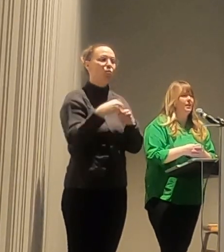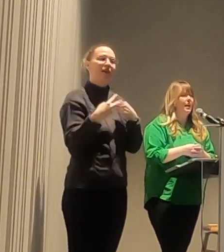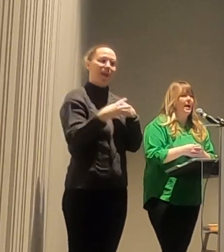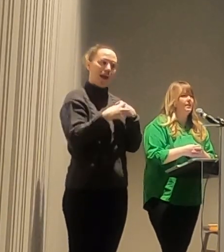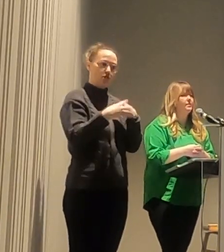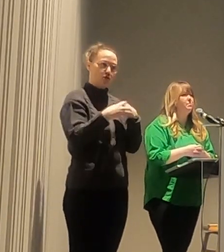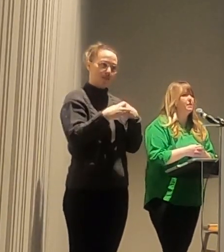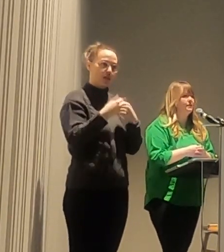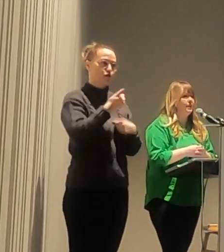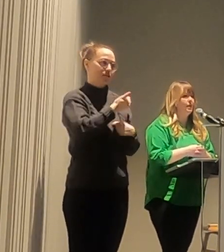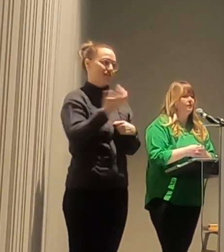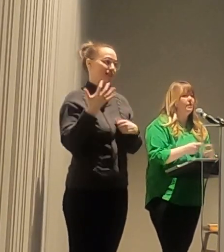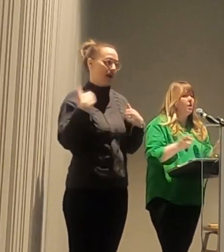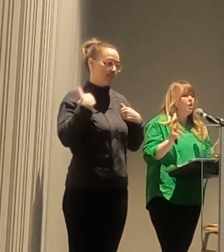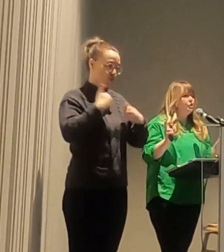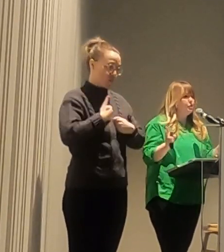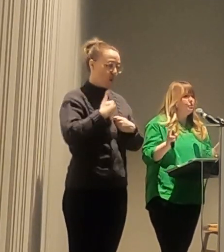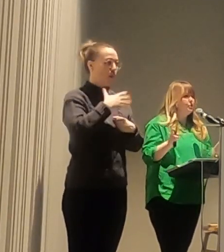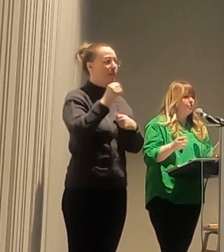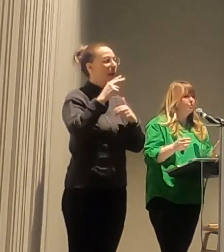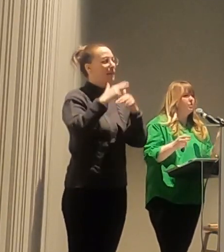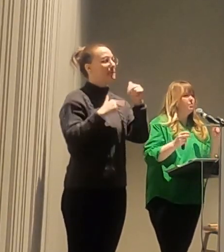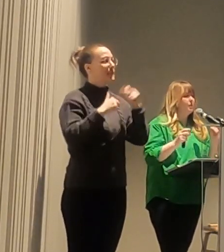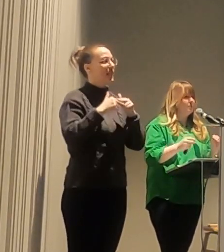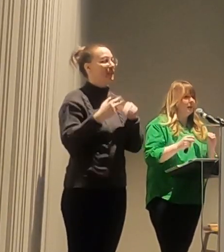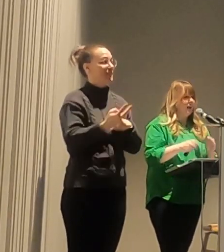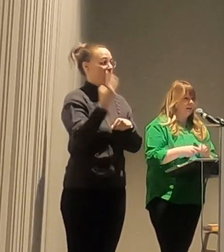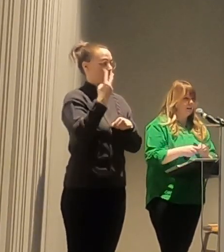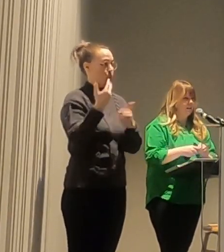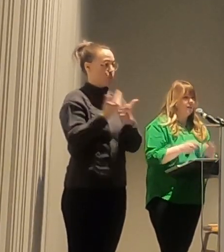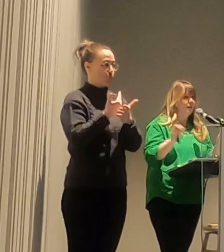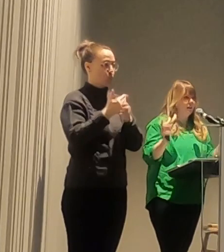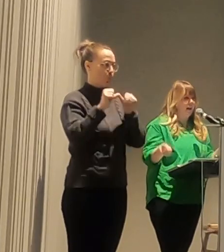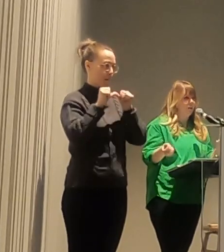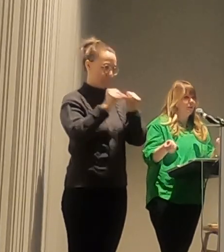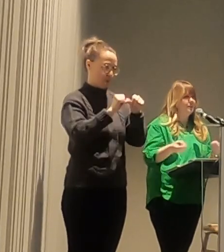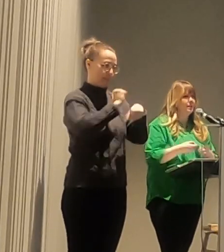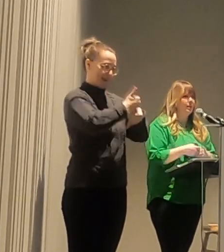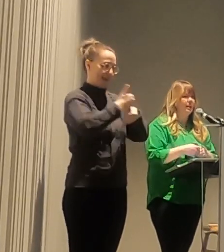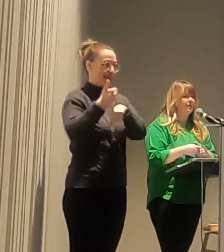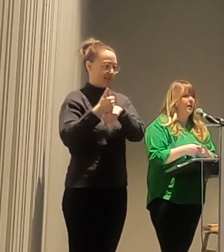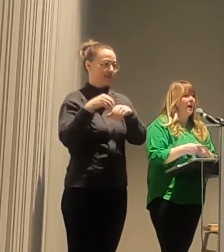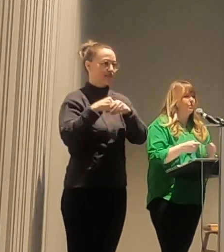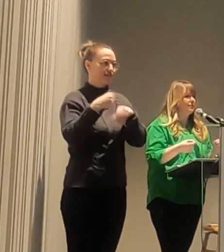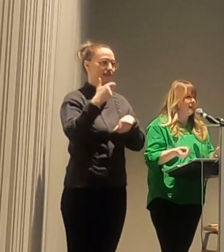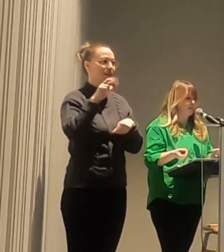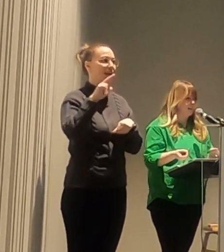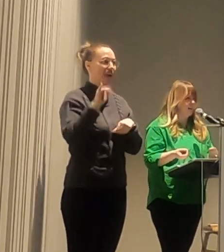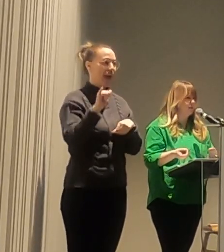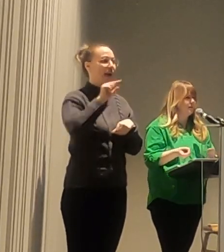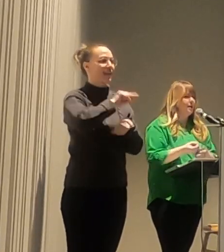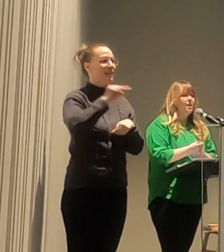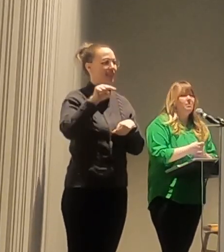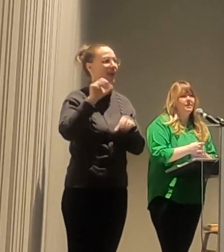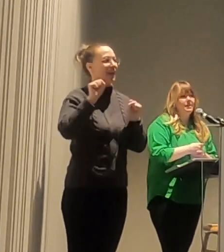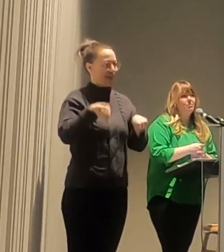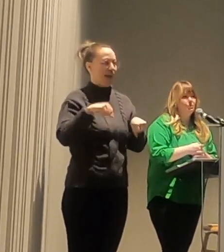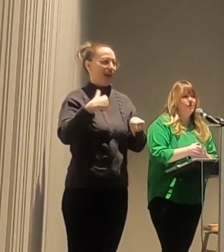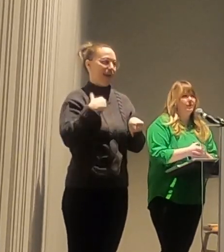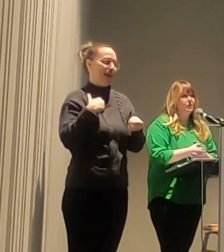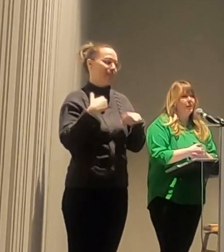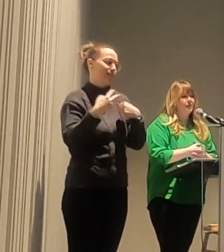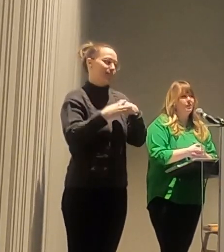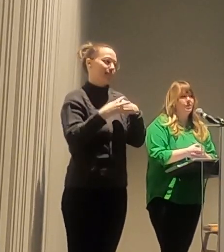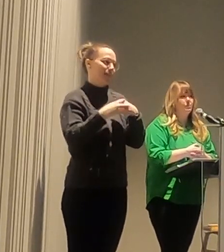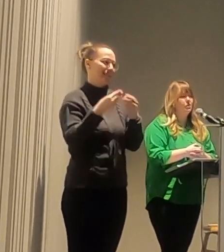as well as the building of 2 new permanent cases in the galleries that can house textiles. Because that